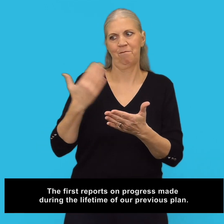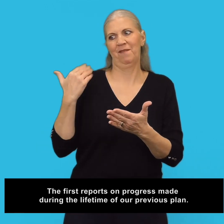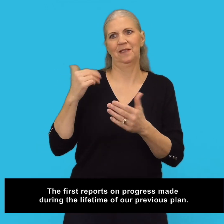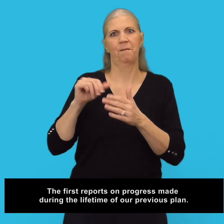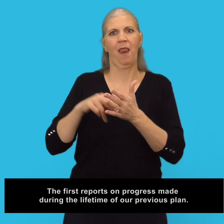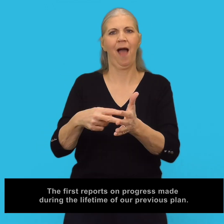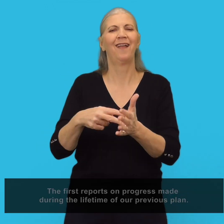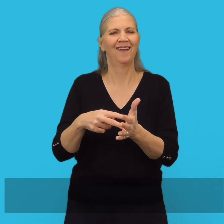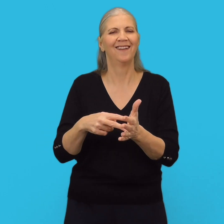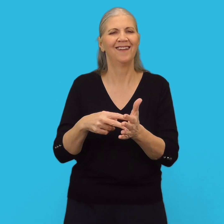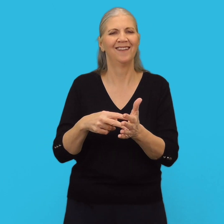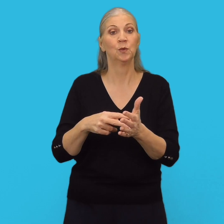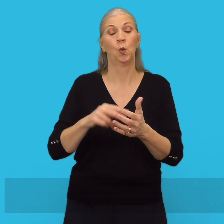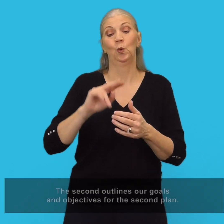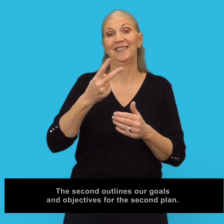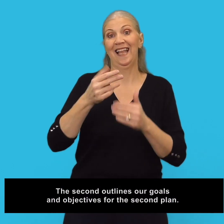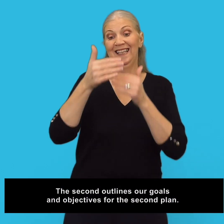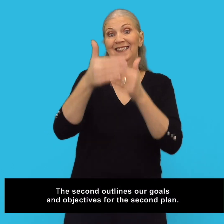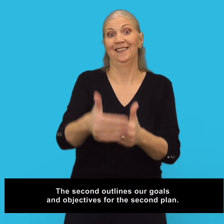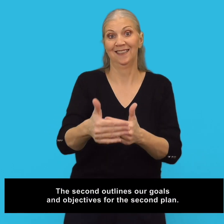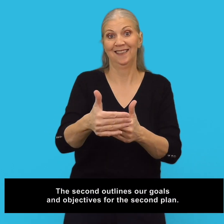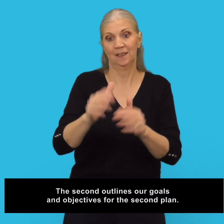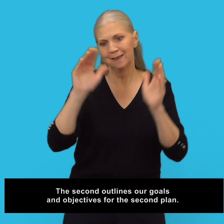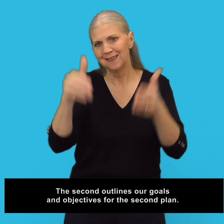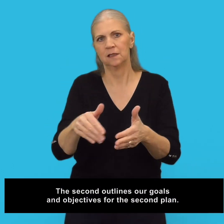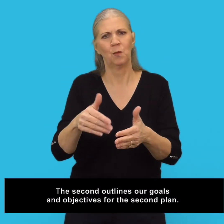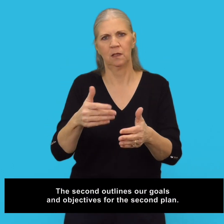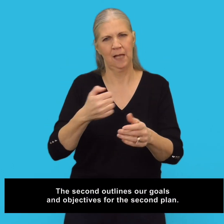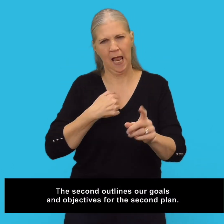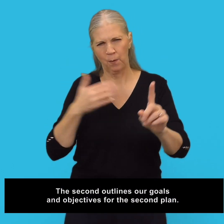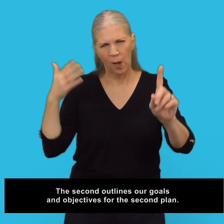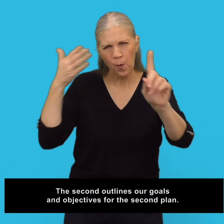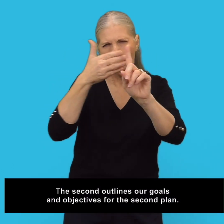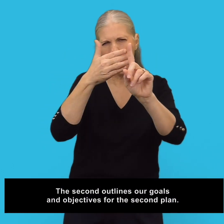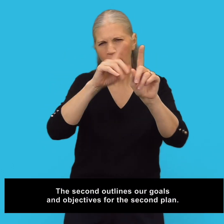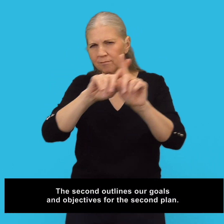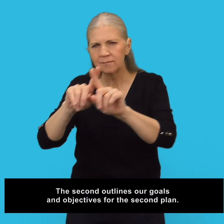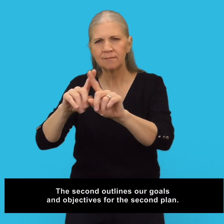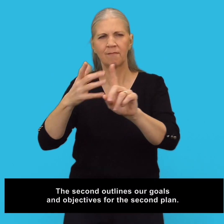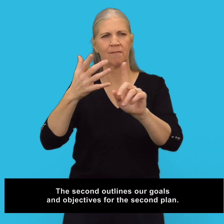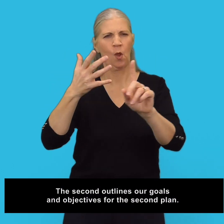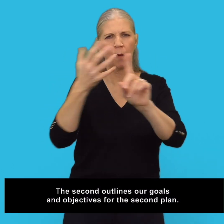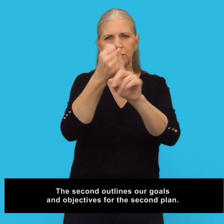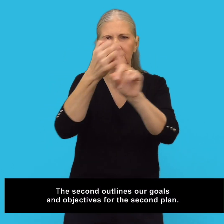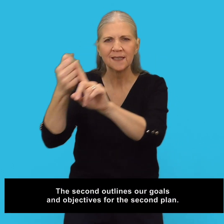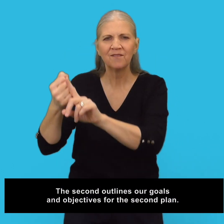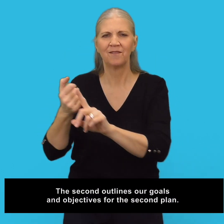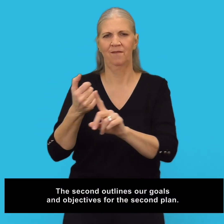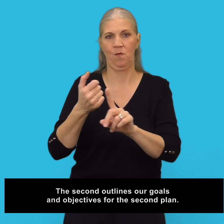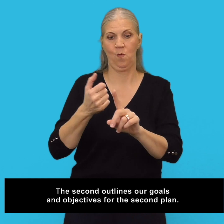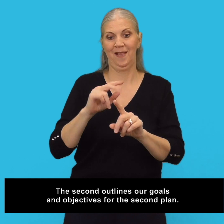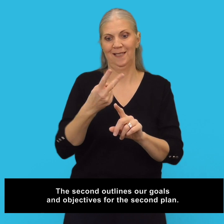plan. The second outlines our goals and objectives for the second plan.